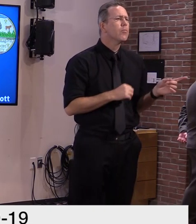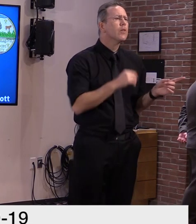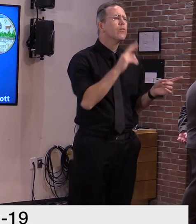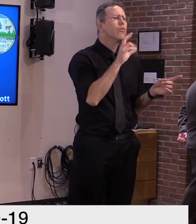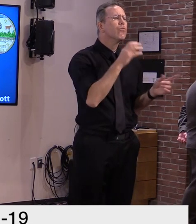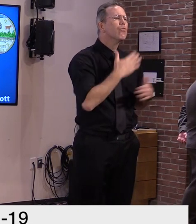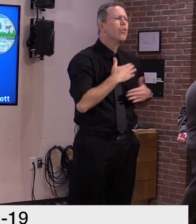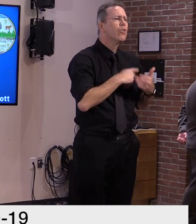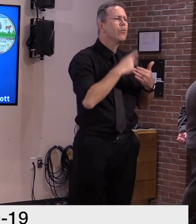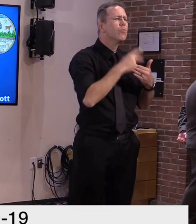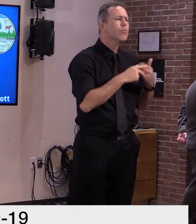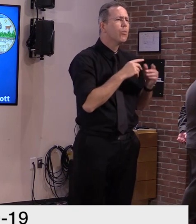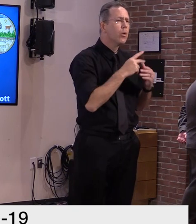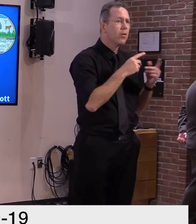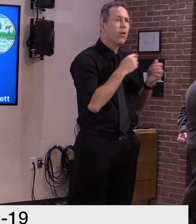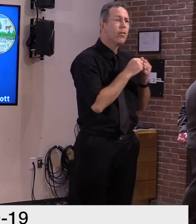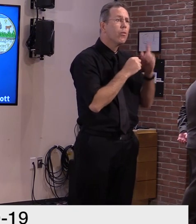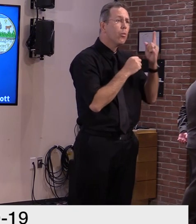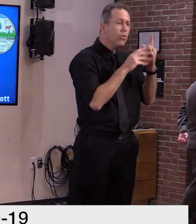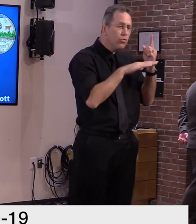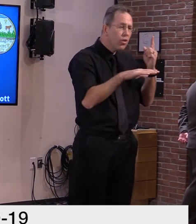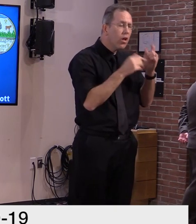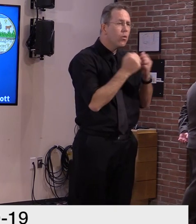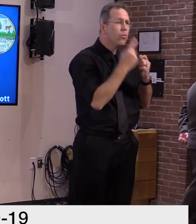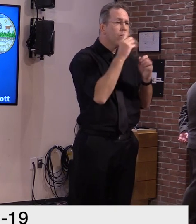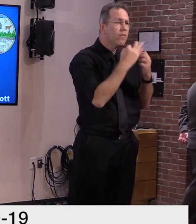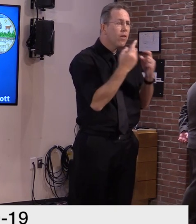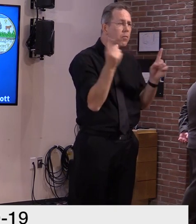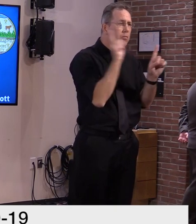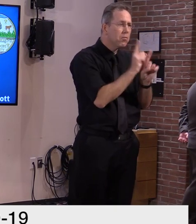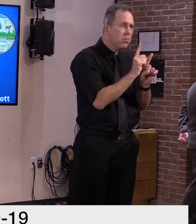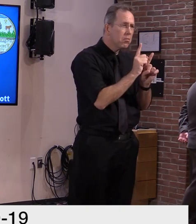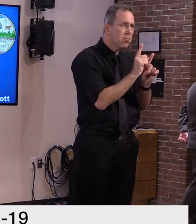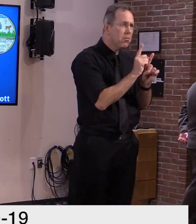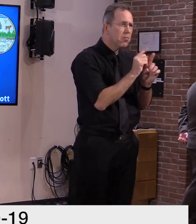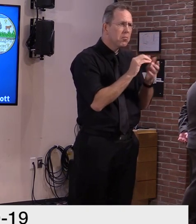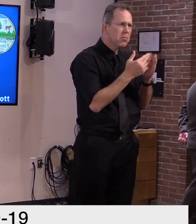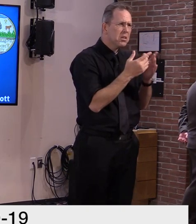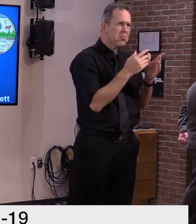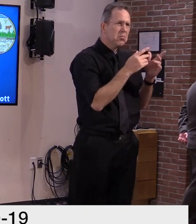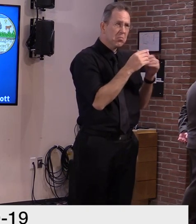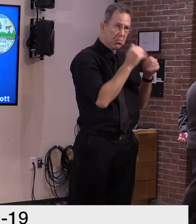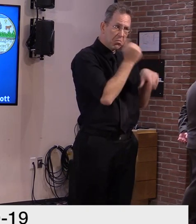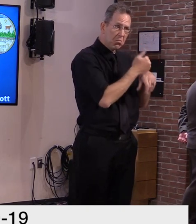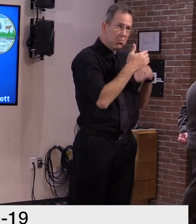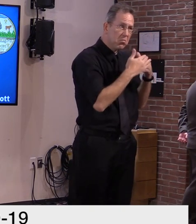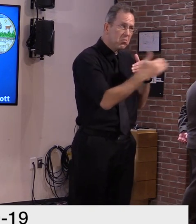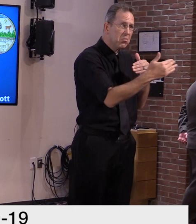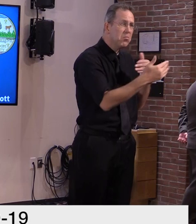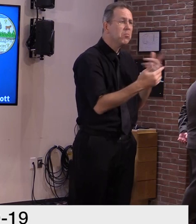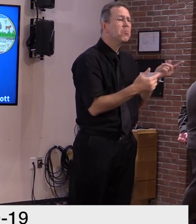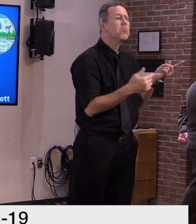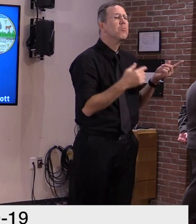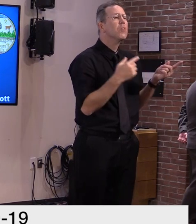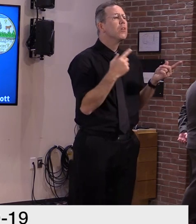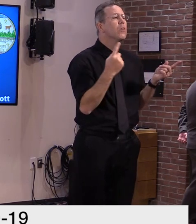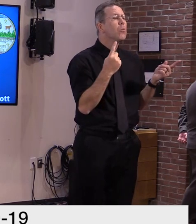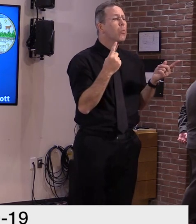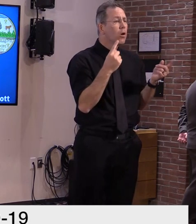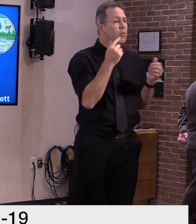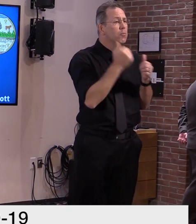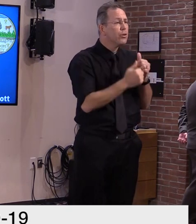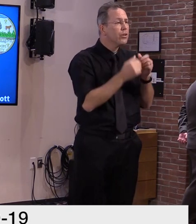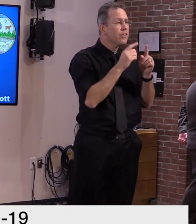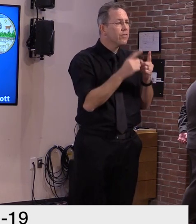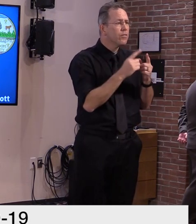effect at least for the time being for the recreational sports? Correct, and just to be clear, it's one parent per family, so that if